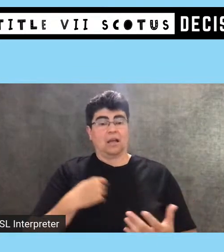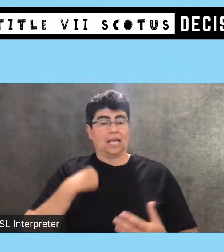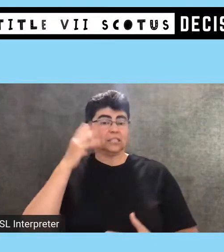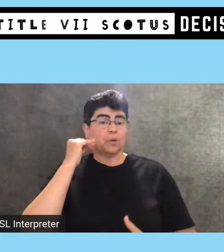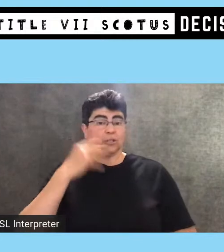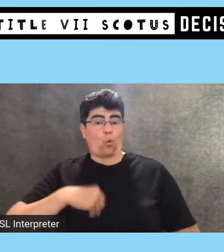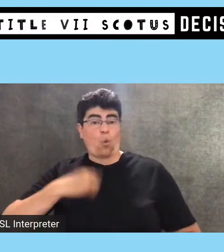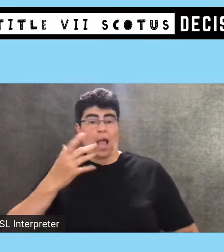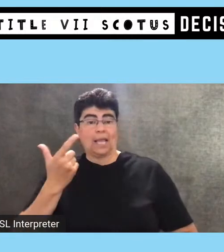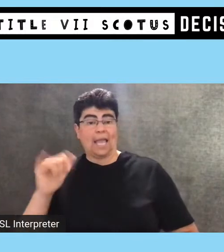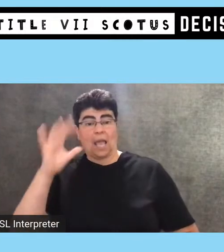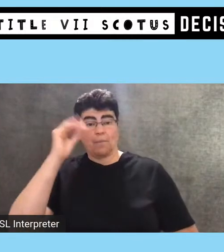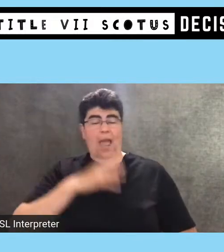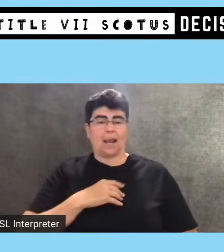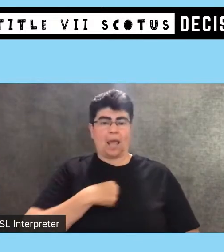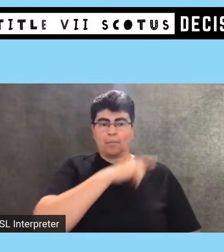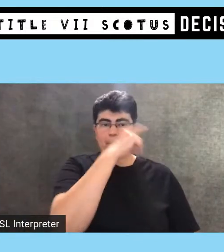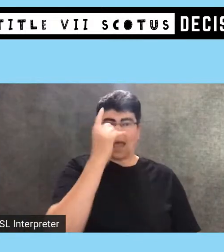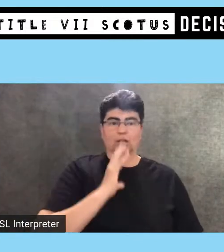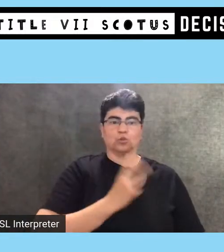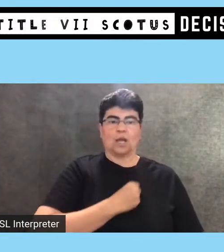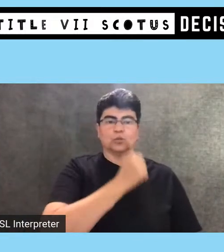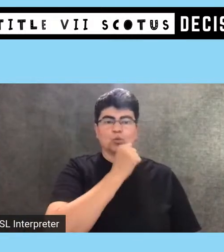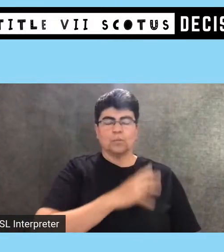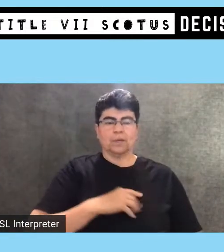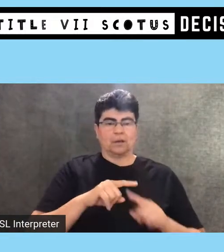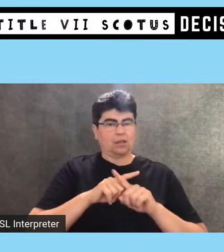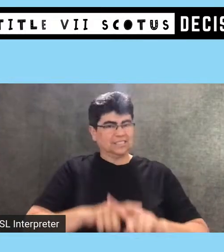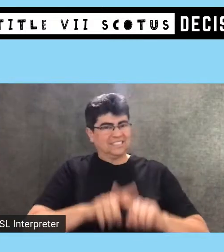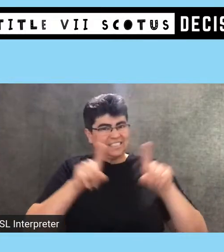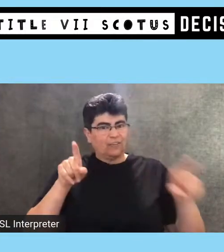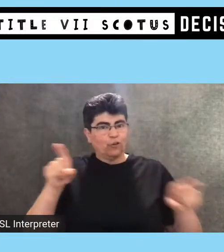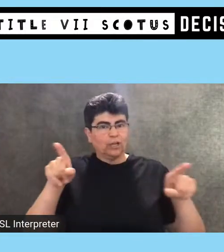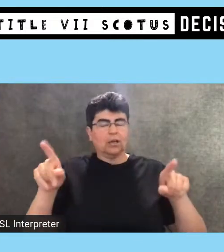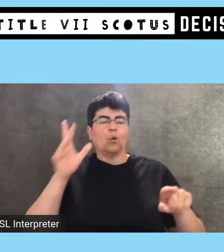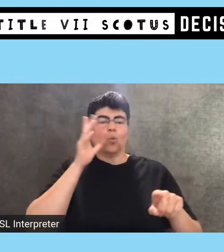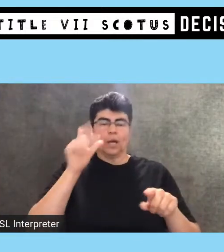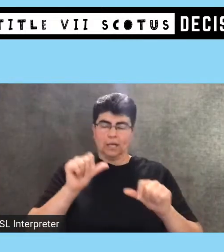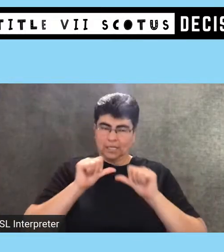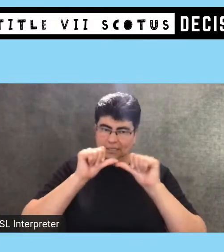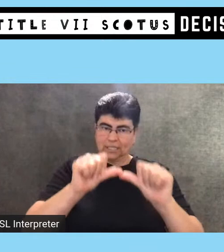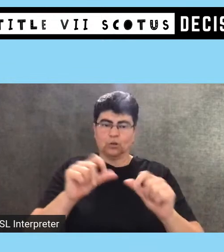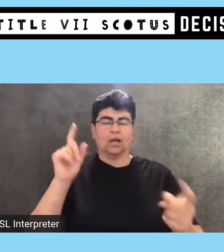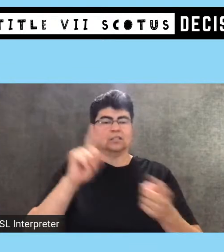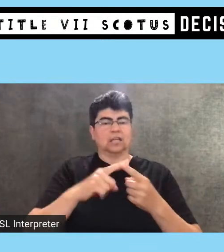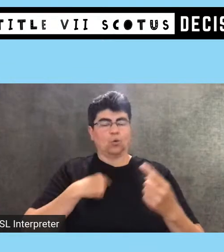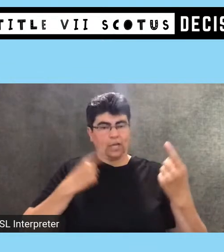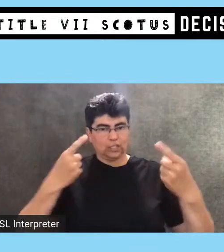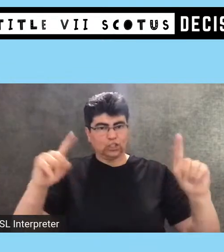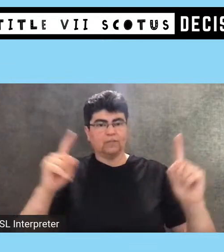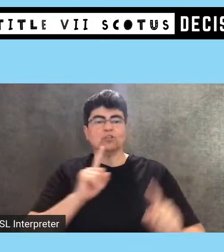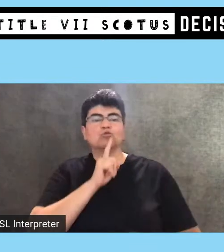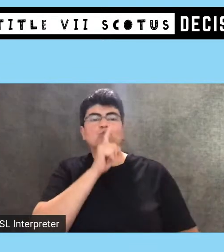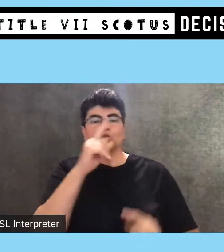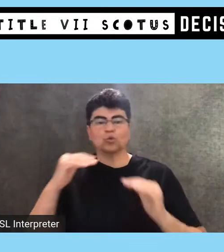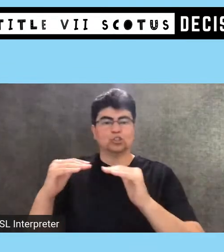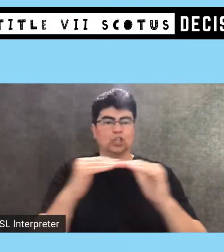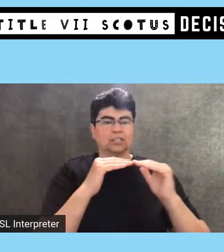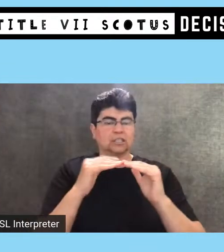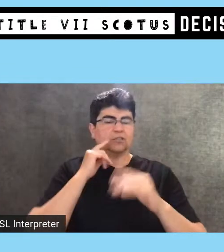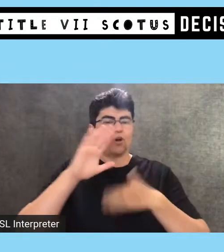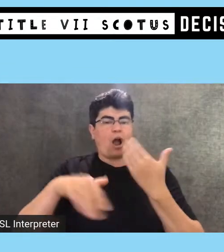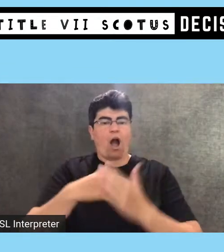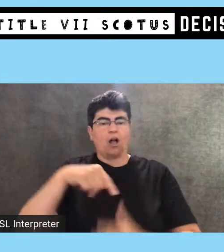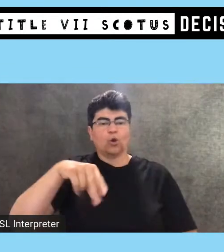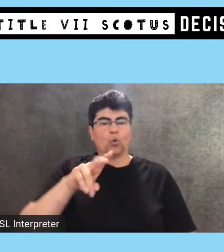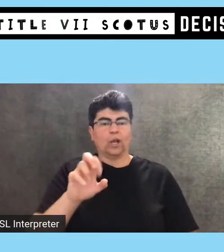and a Black trans woman in America are incredibly different from each other, and they will continue to be until we achieve true justice for all queer folks.